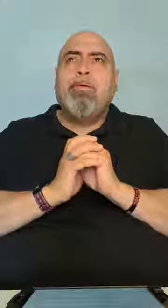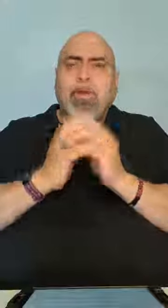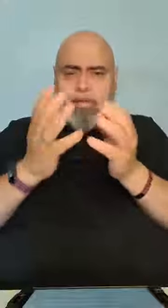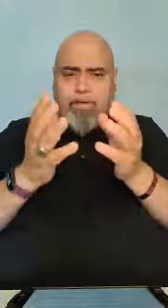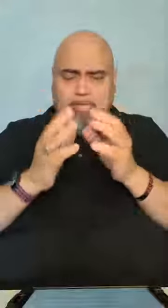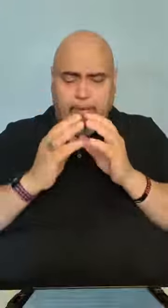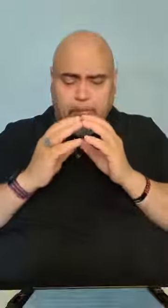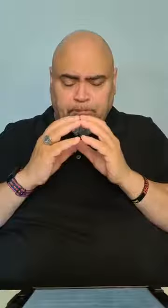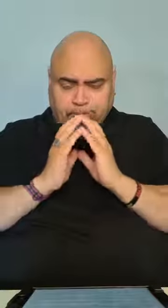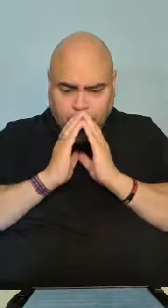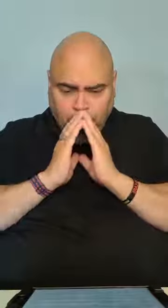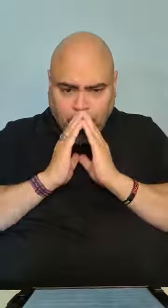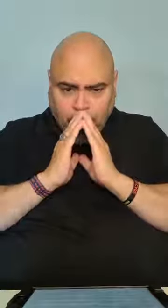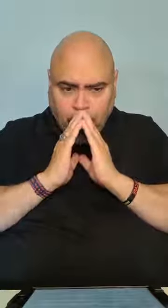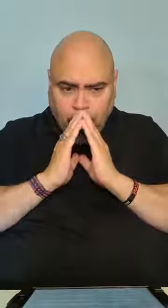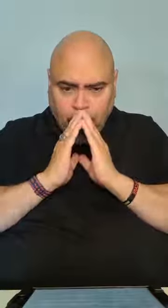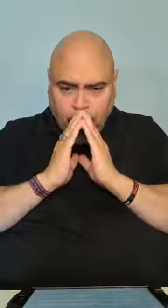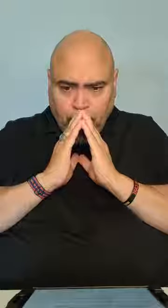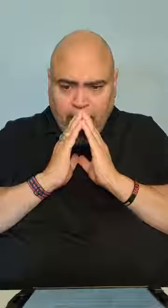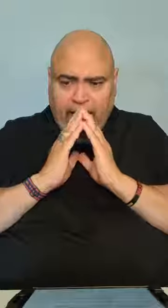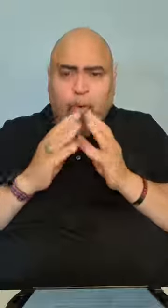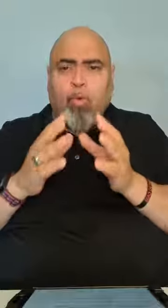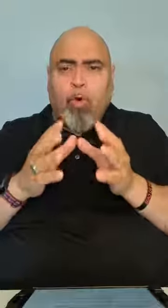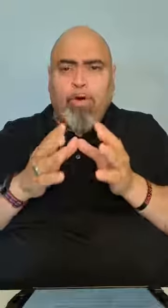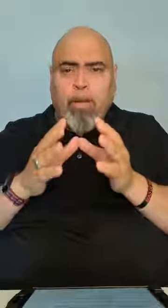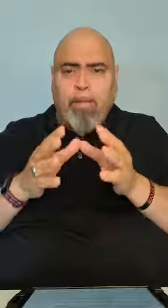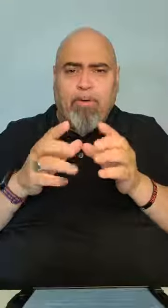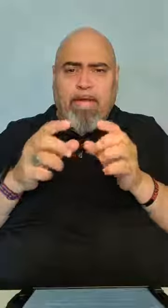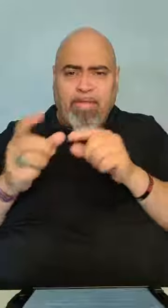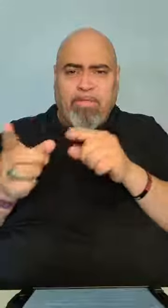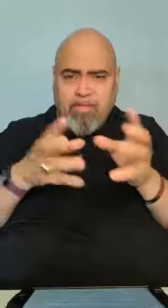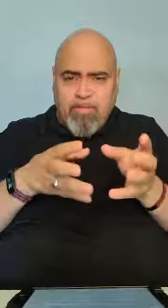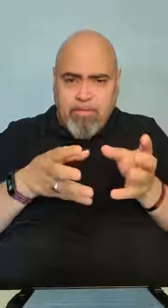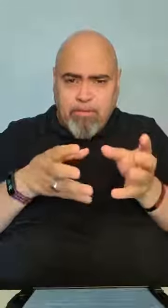I'll give you an example. I don't worry about atheists.